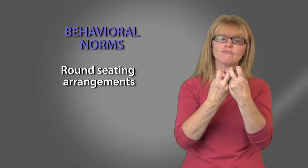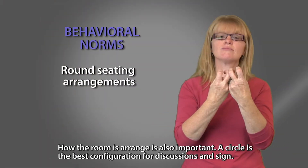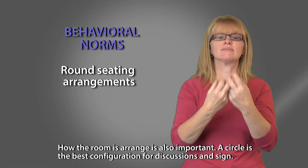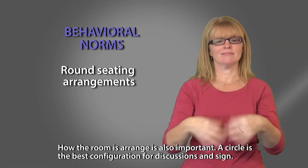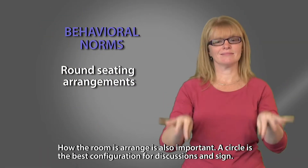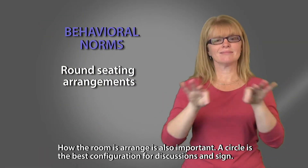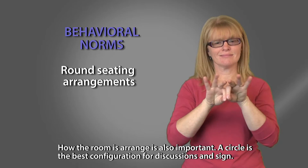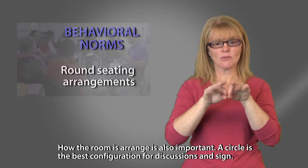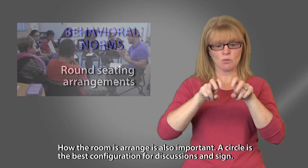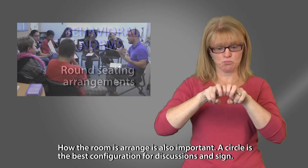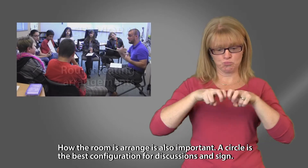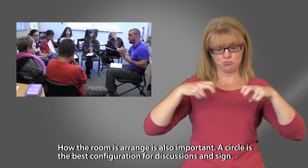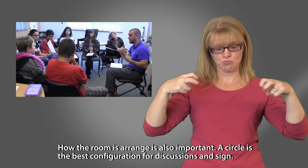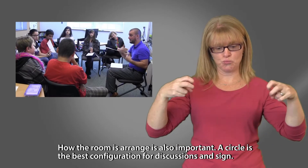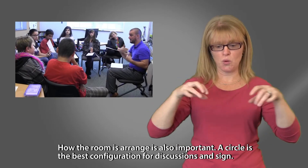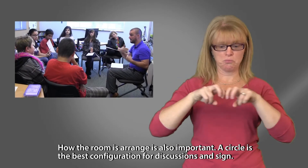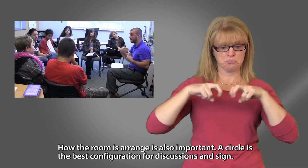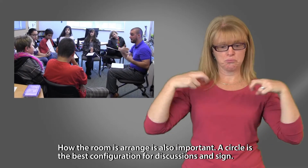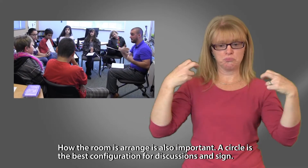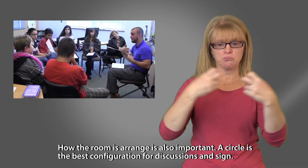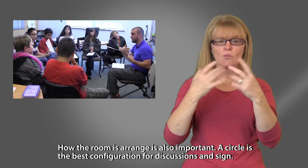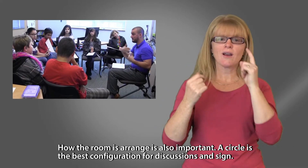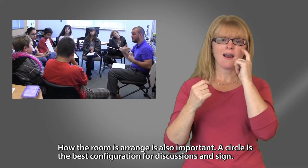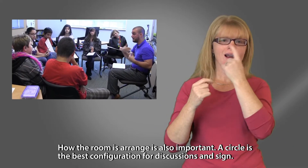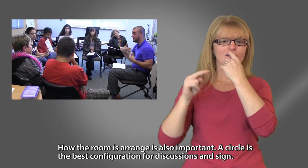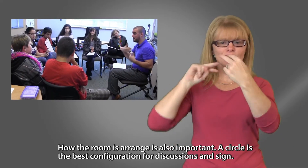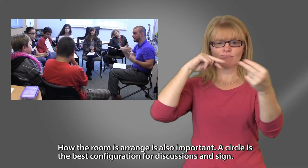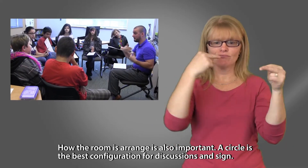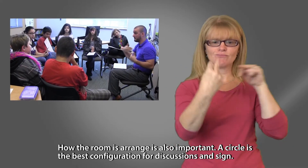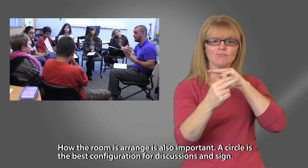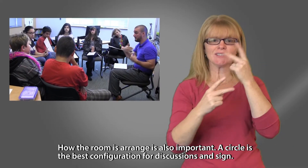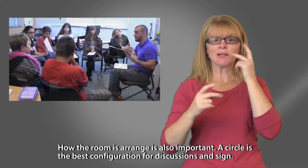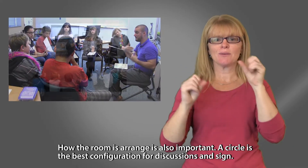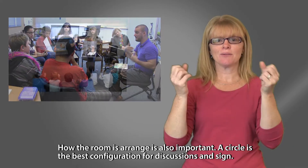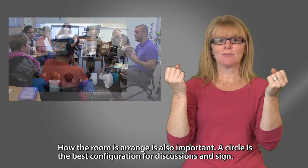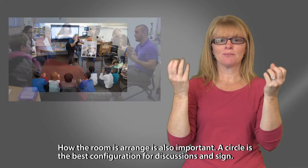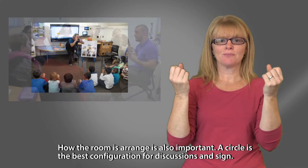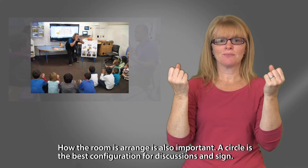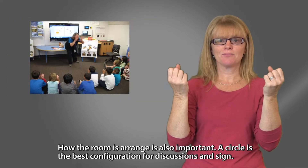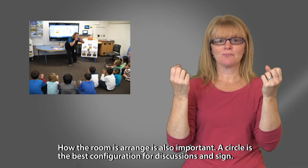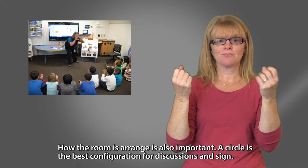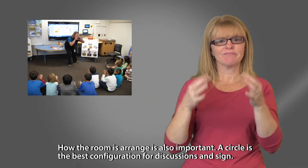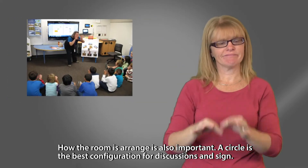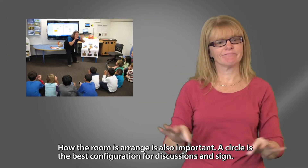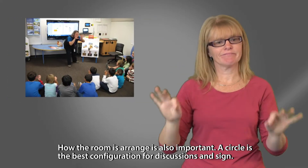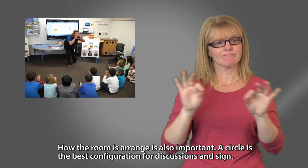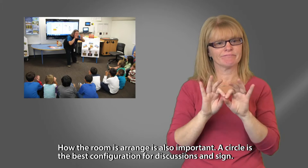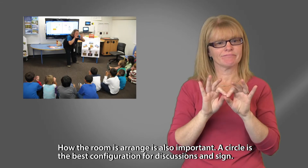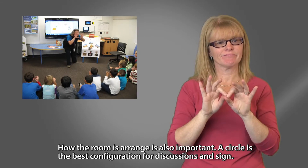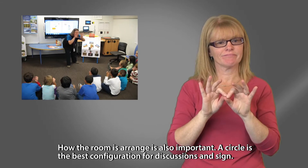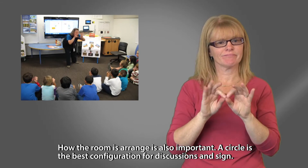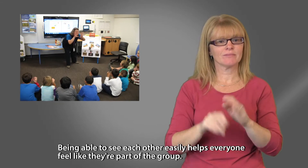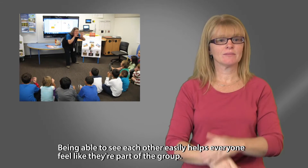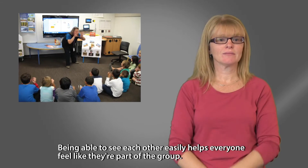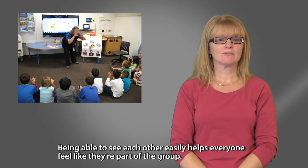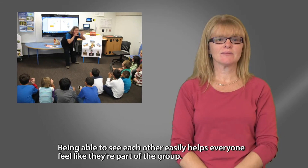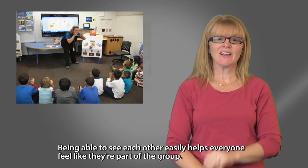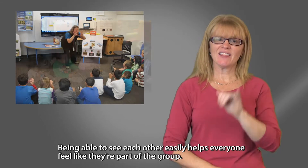How the room is arranged is also important. The circle is the best configuration for discussions and sign. Being able to see each other